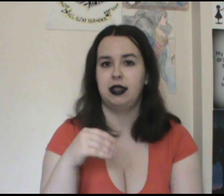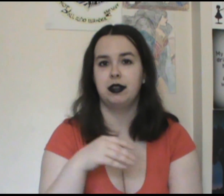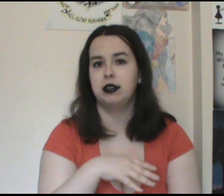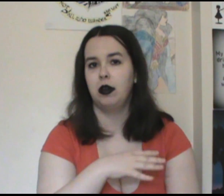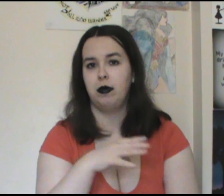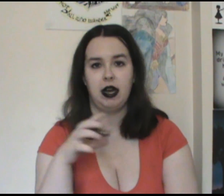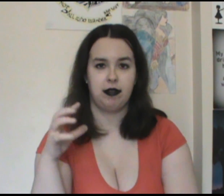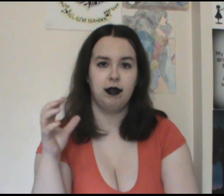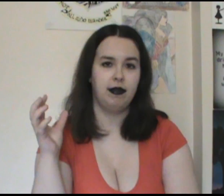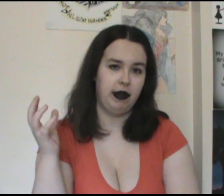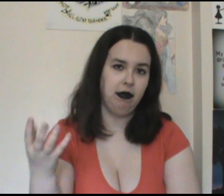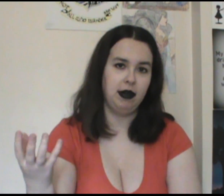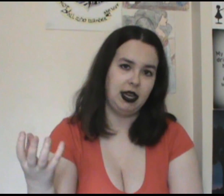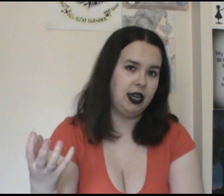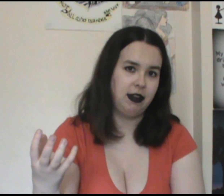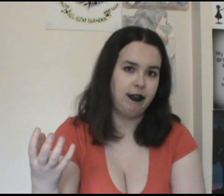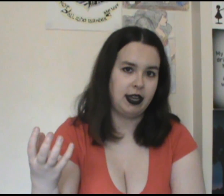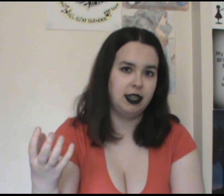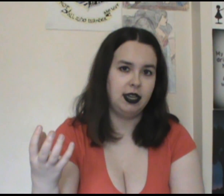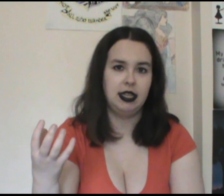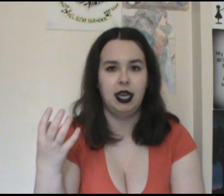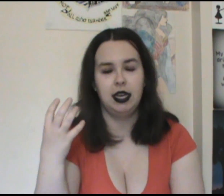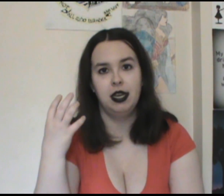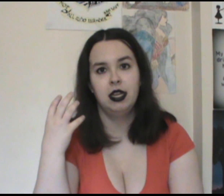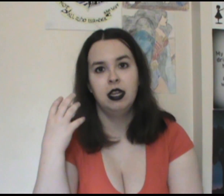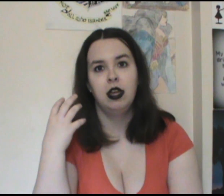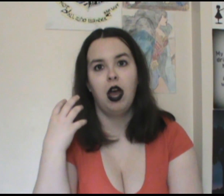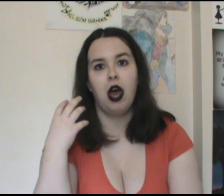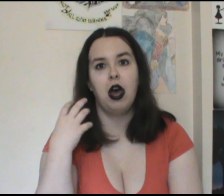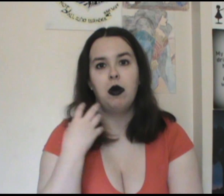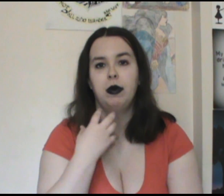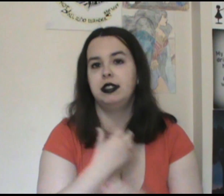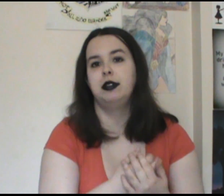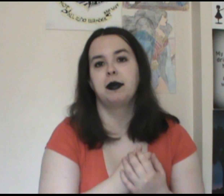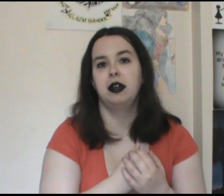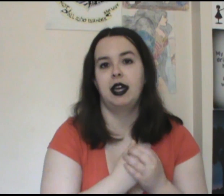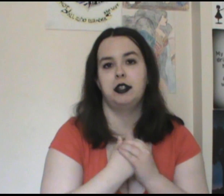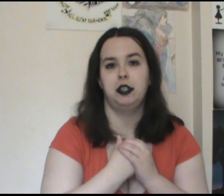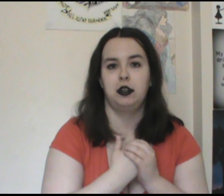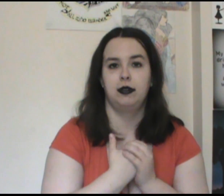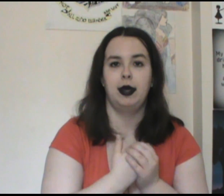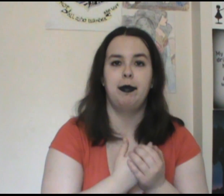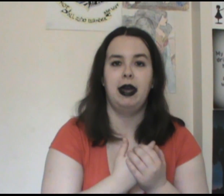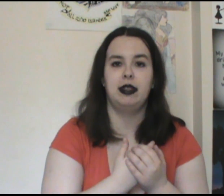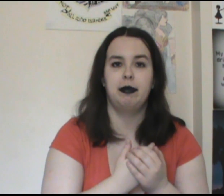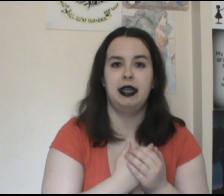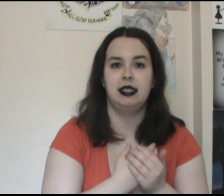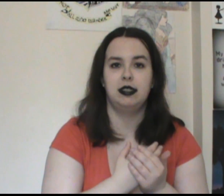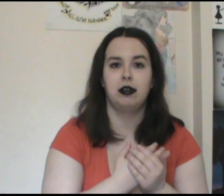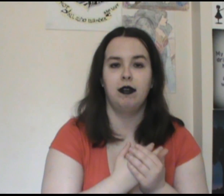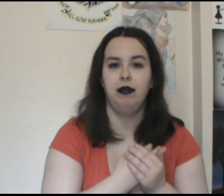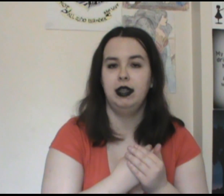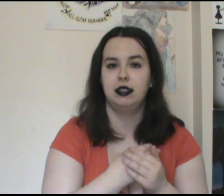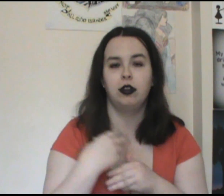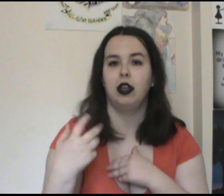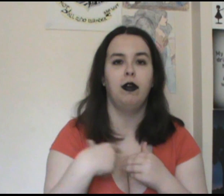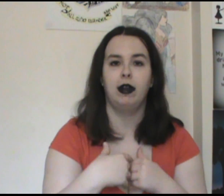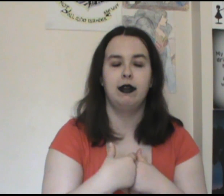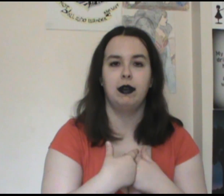the slow walkthrough of everyone getting infected, and then when Supergirl actually shows up at the place and sort of is looking over